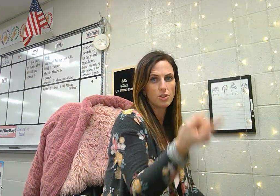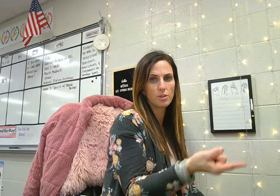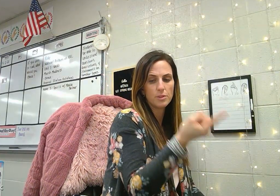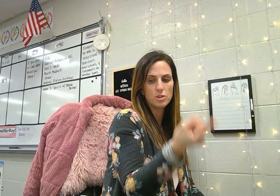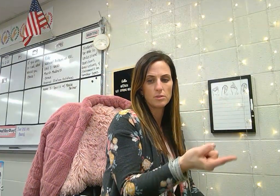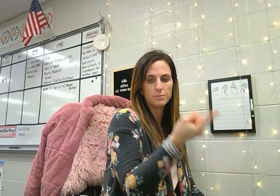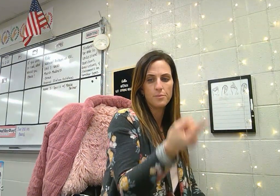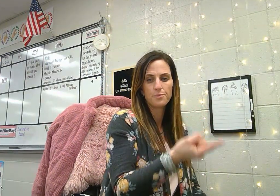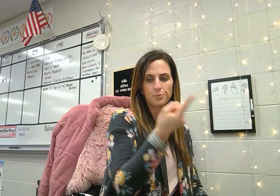circular motion.